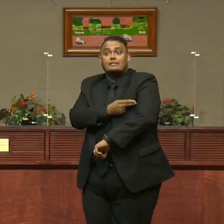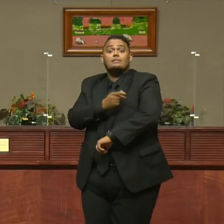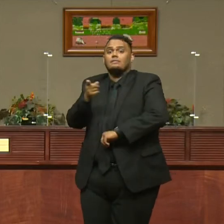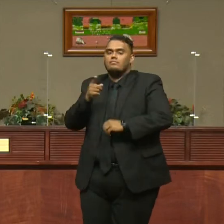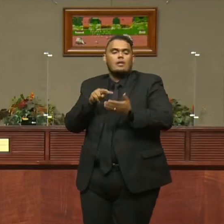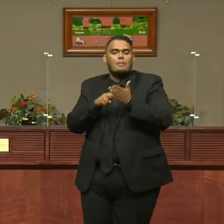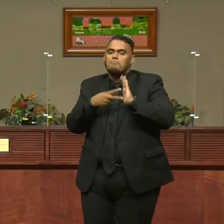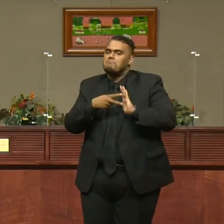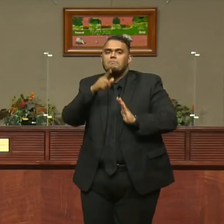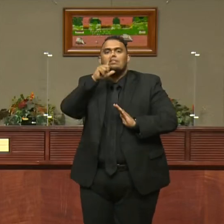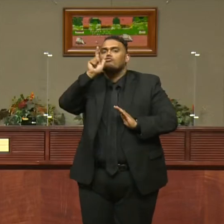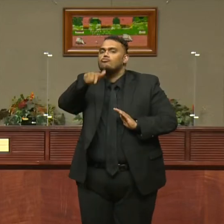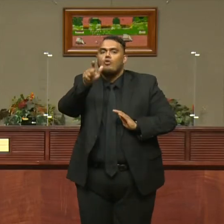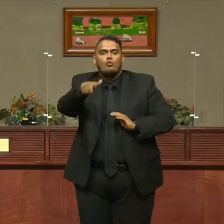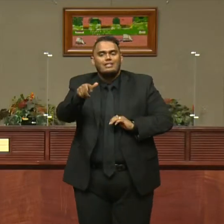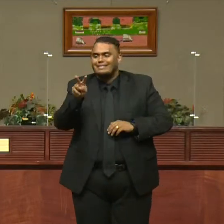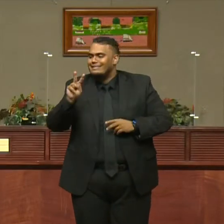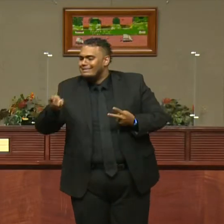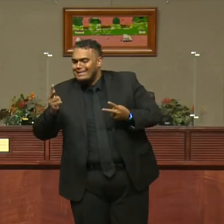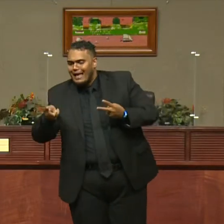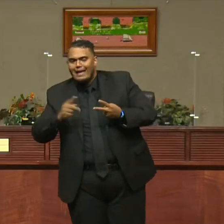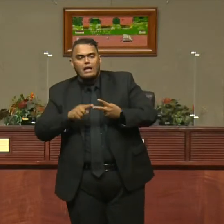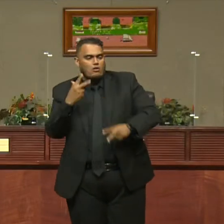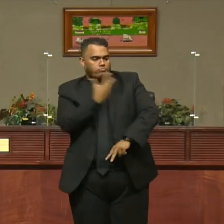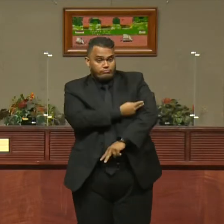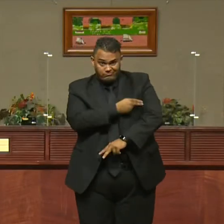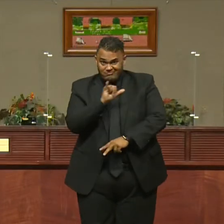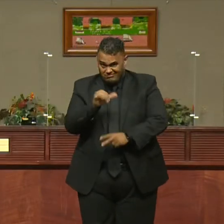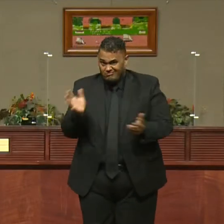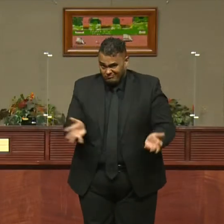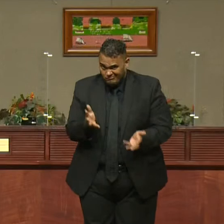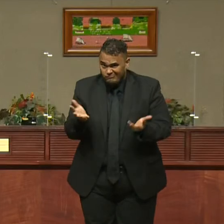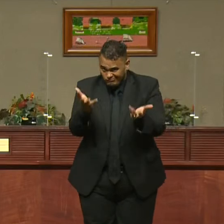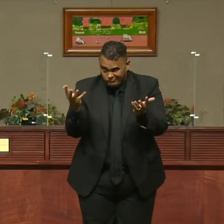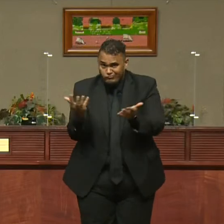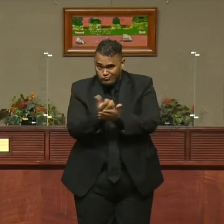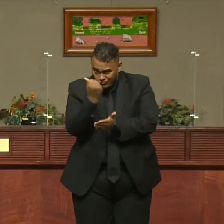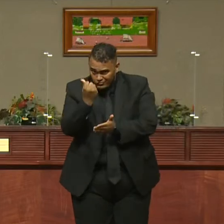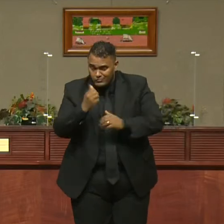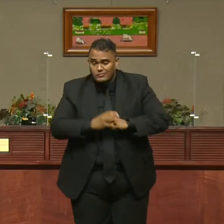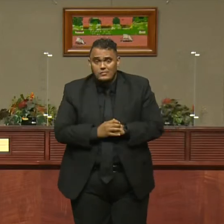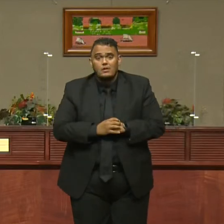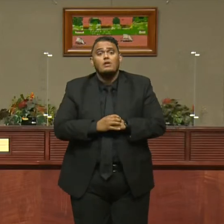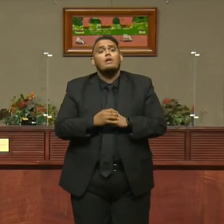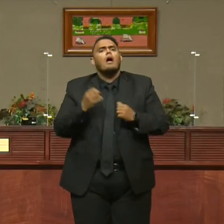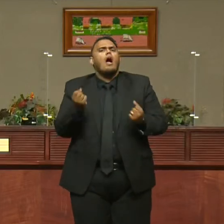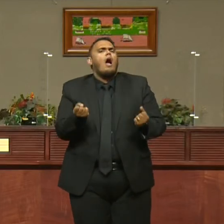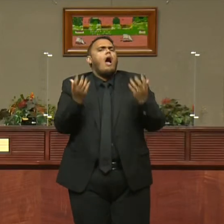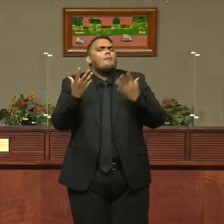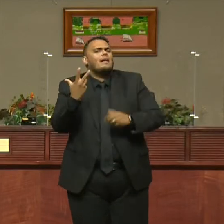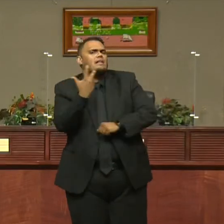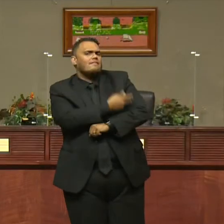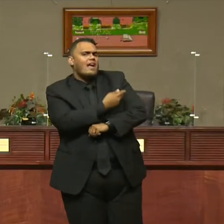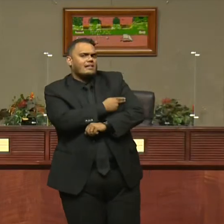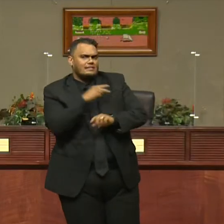a second dose. With regard to the number of vaccines given in our county so far,